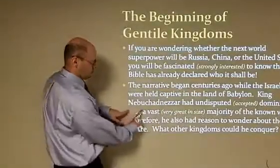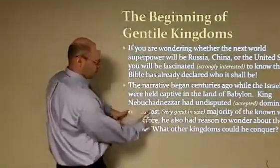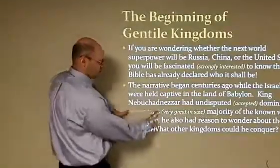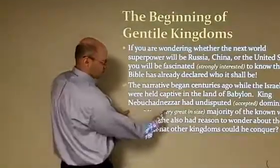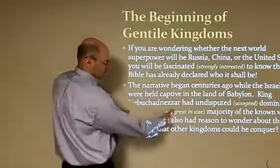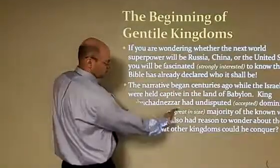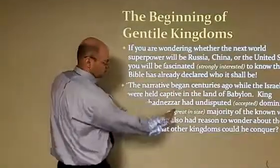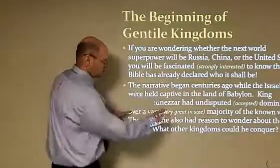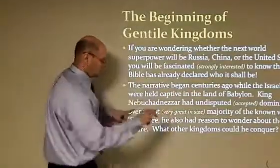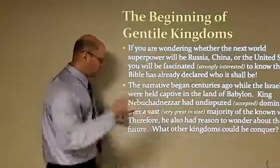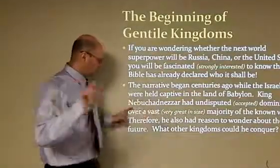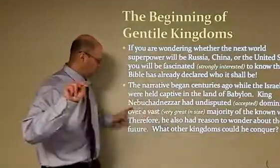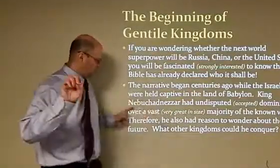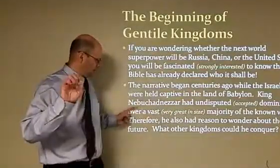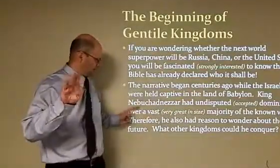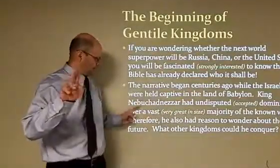Nebuchadnezzar. He was the king.